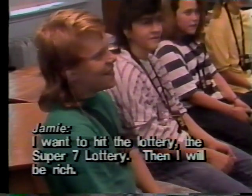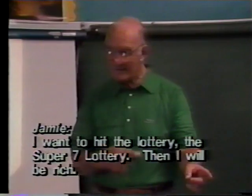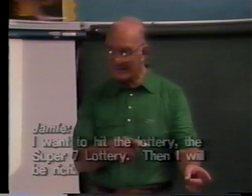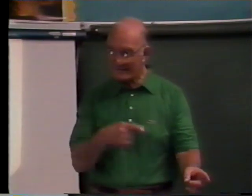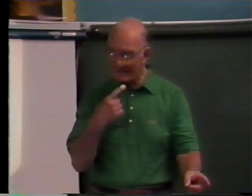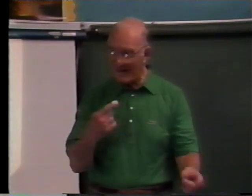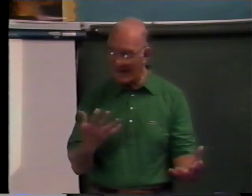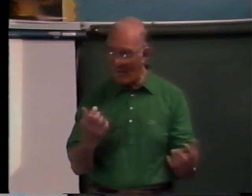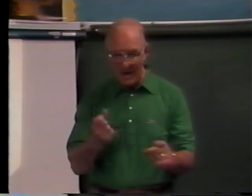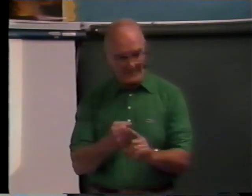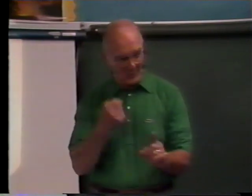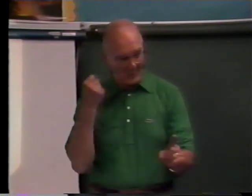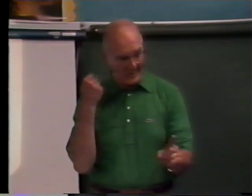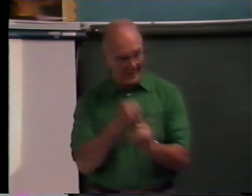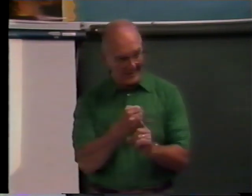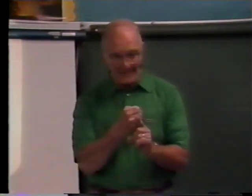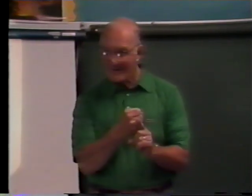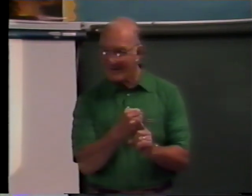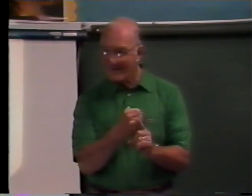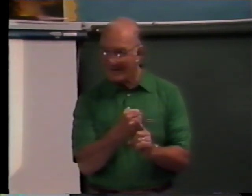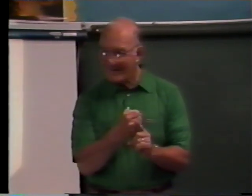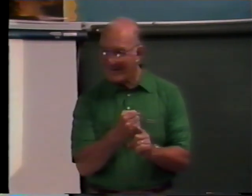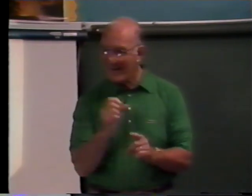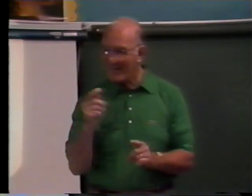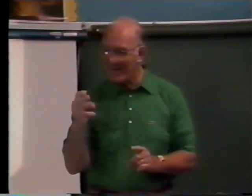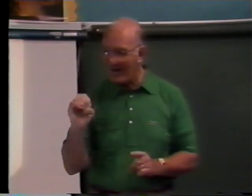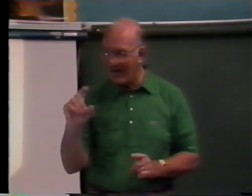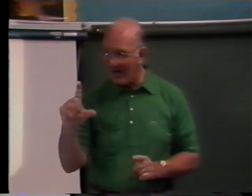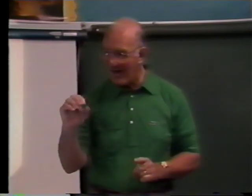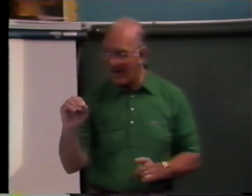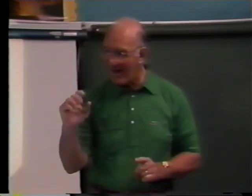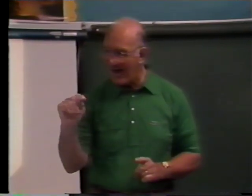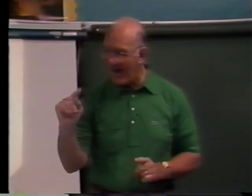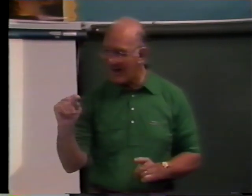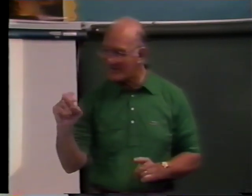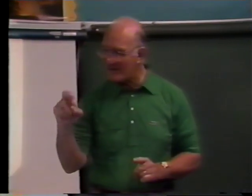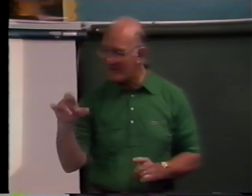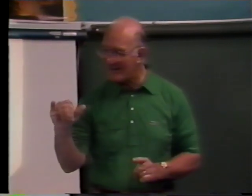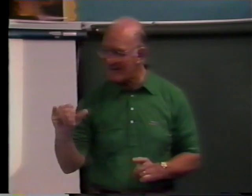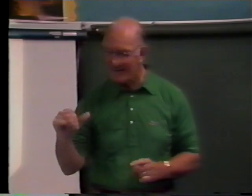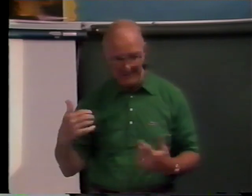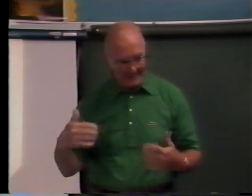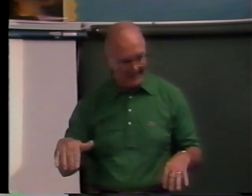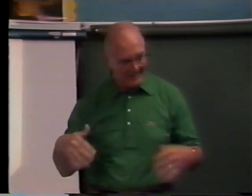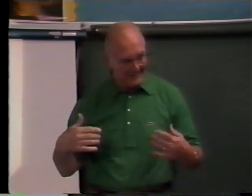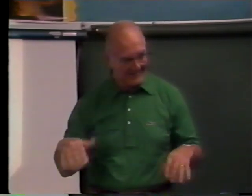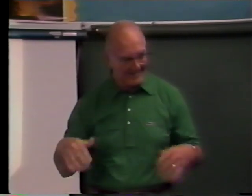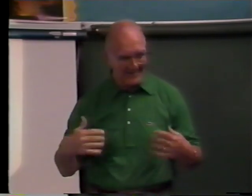He said he wants to hit the lottery.